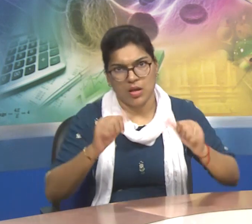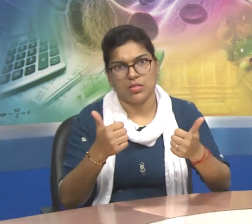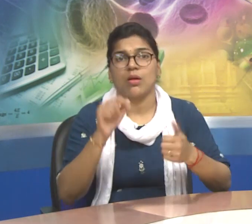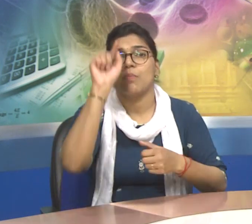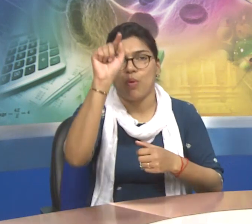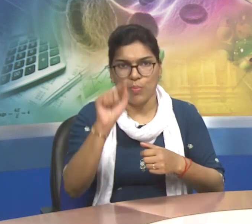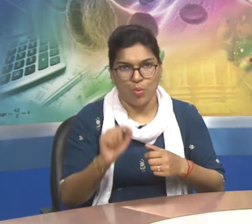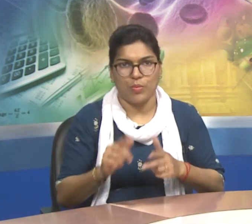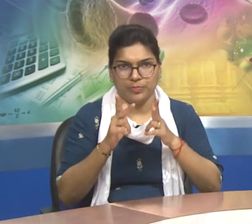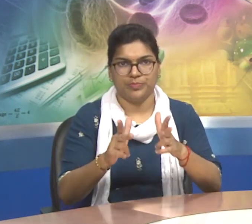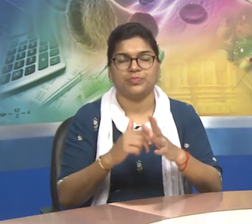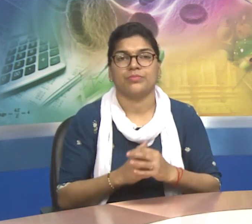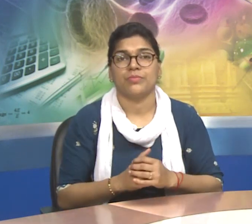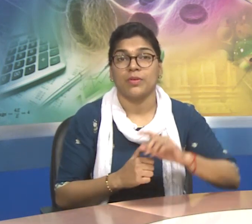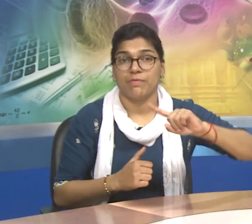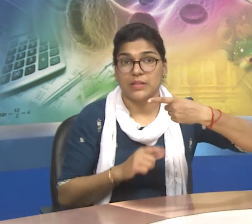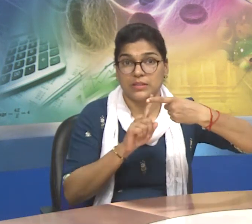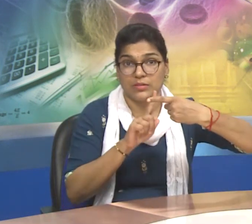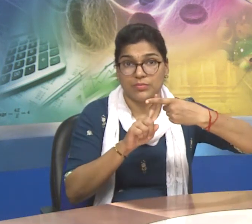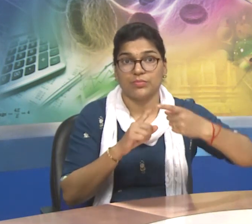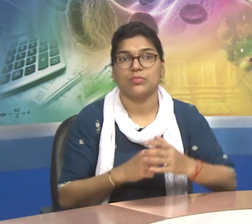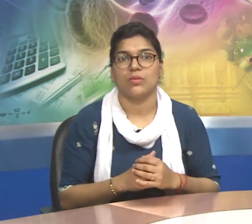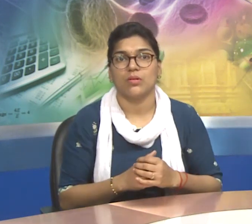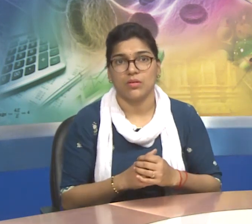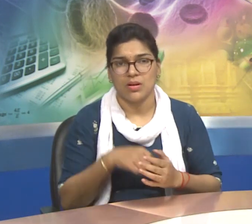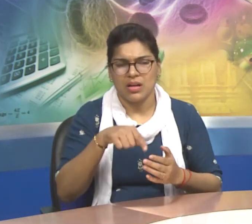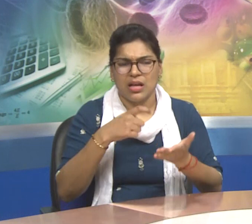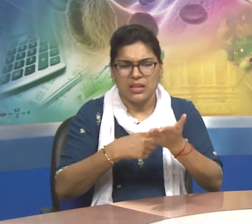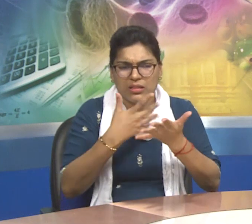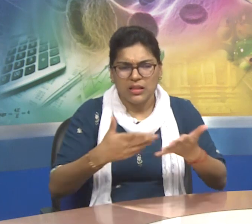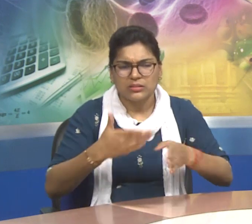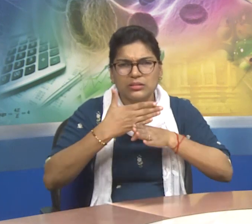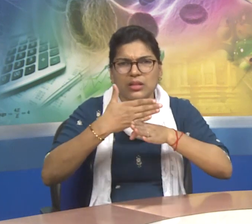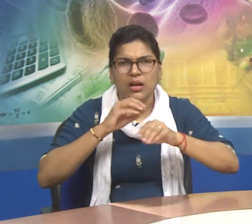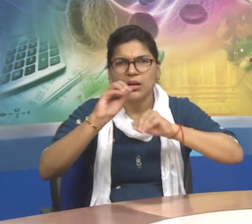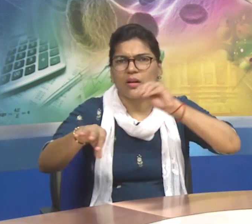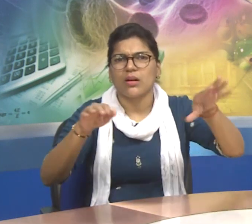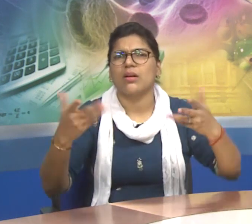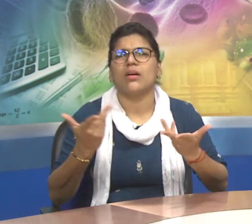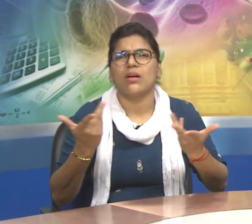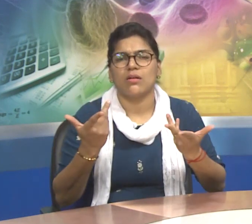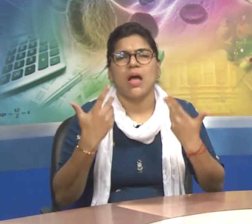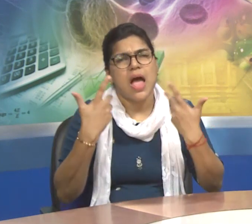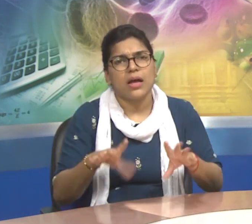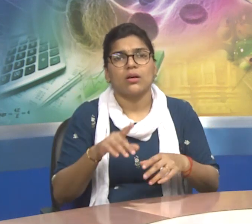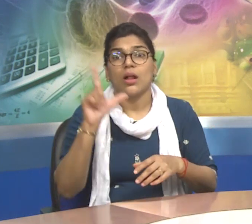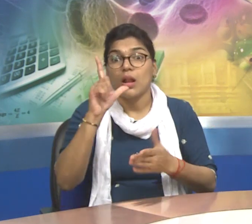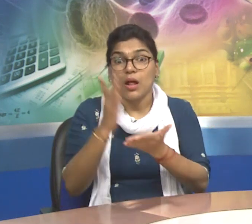Let us now understand resource sharing. Resource sharing means common use of each other's